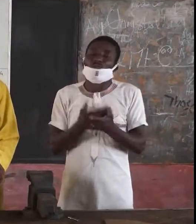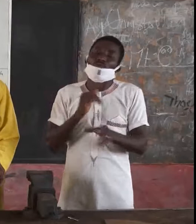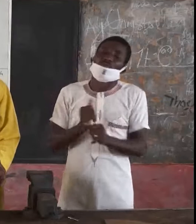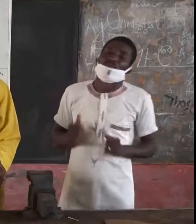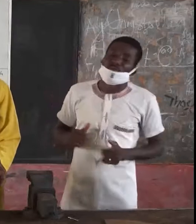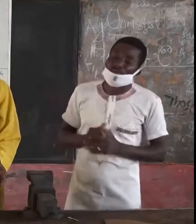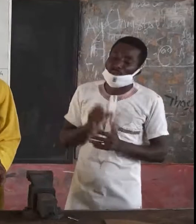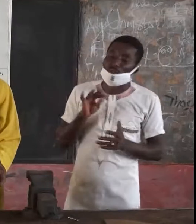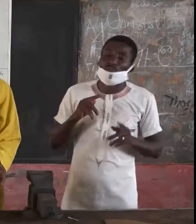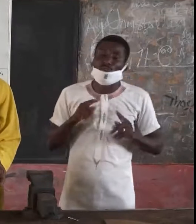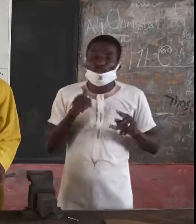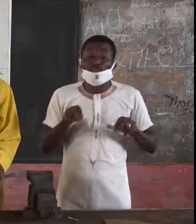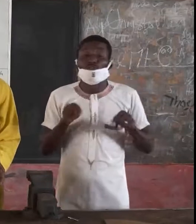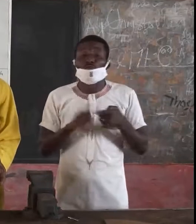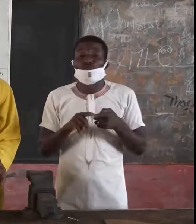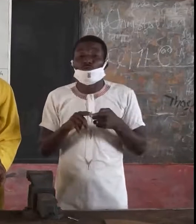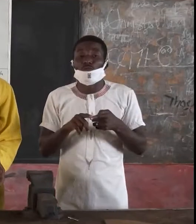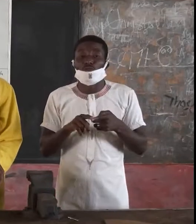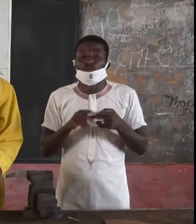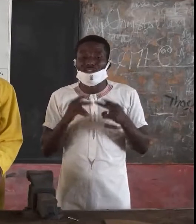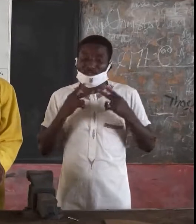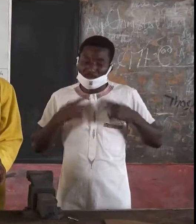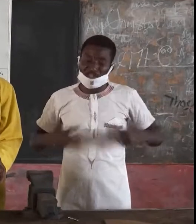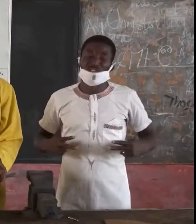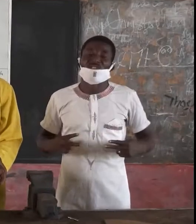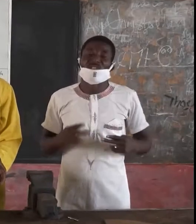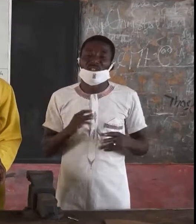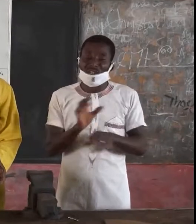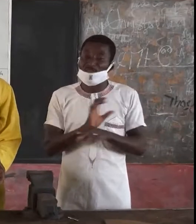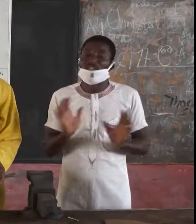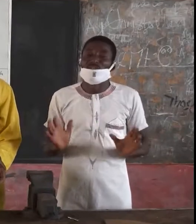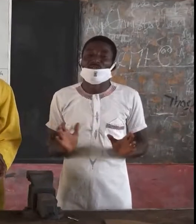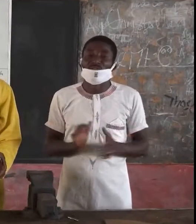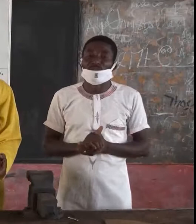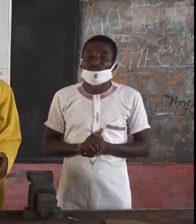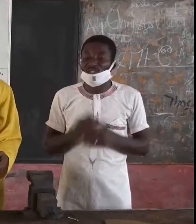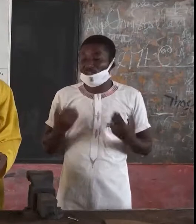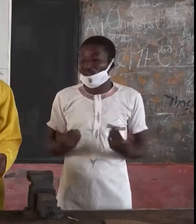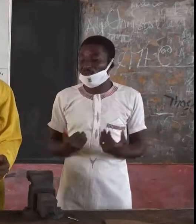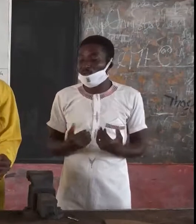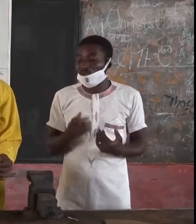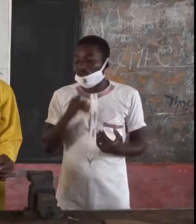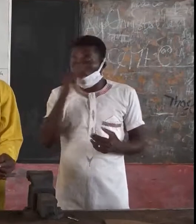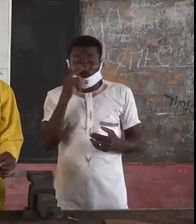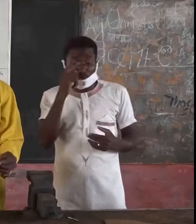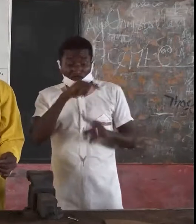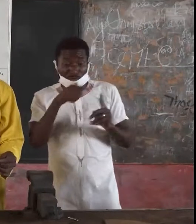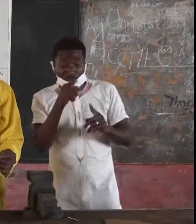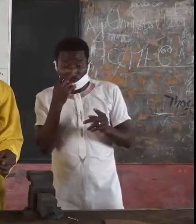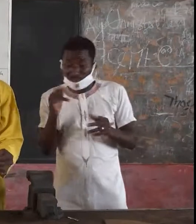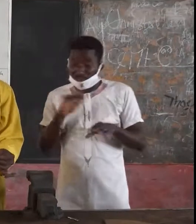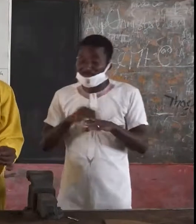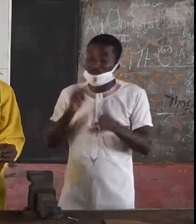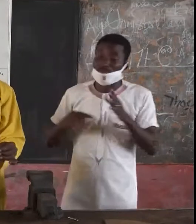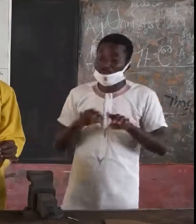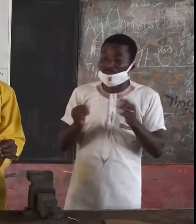drill bit. So you need to exercise patience and be very much careful. Now, when you look at what we have